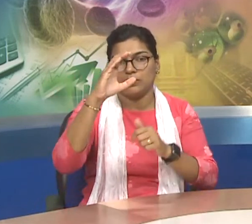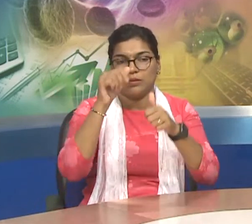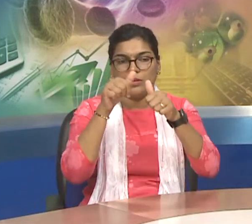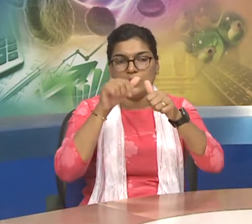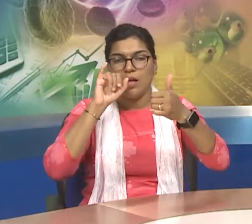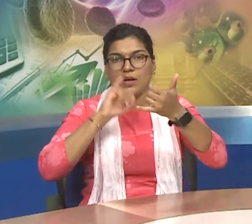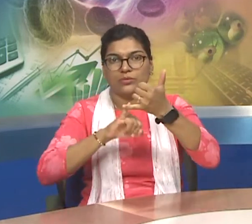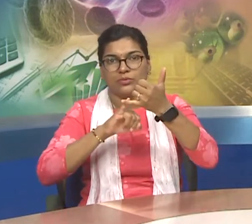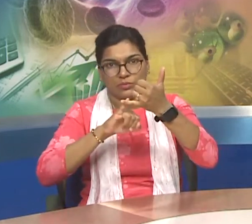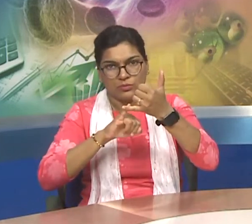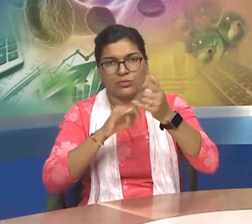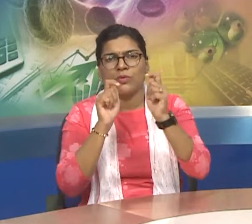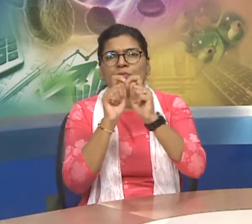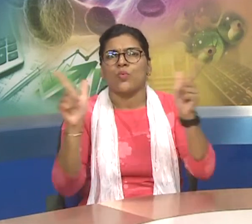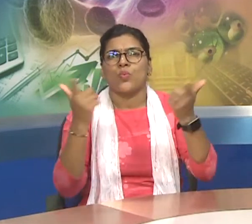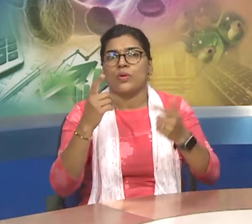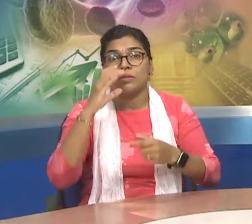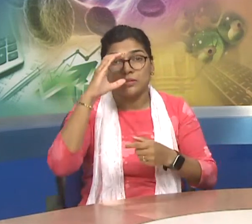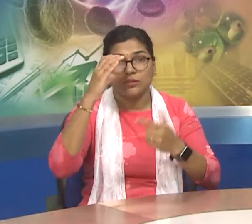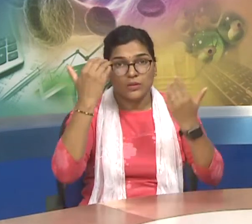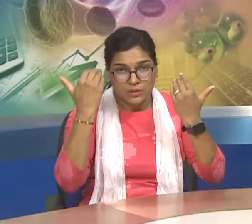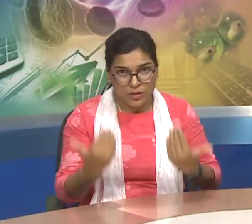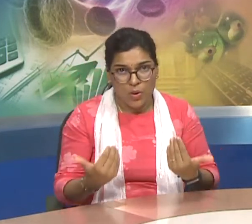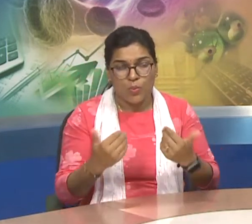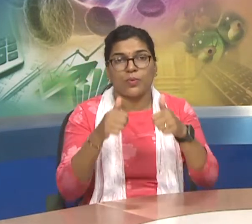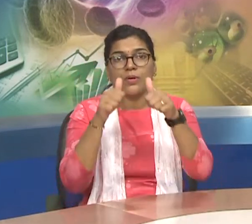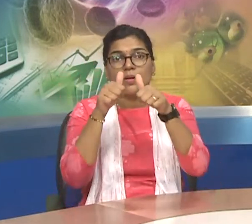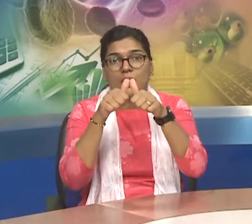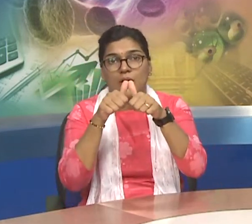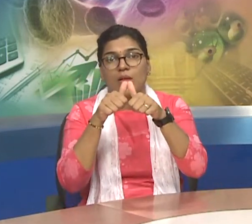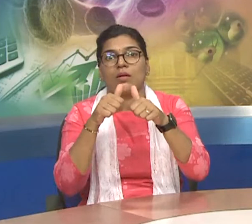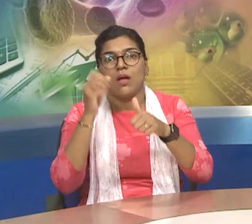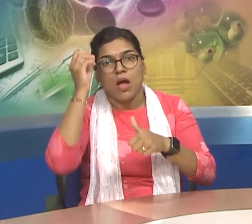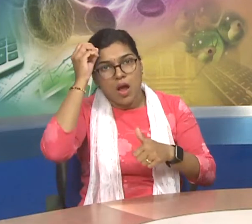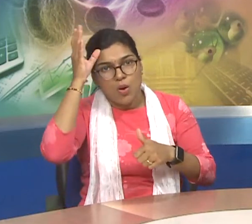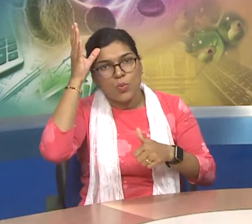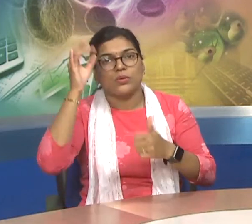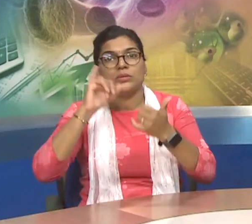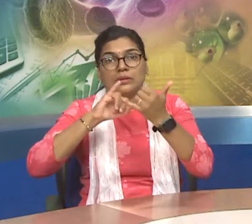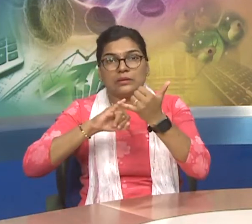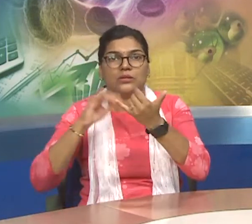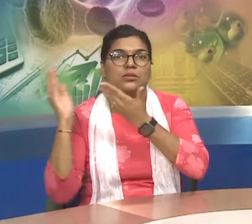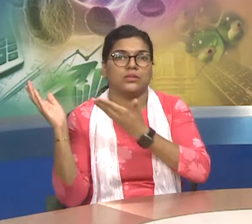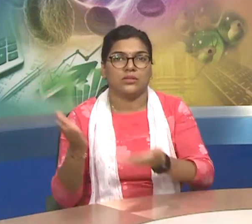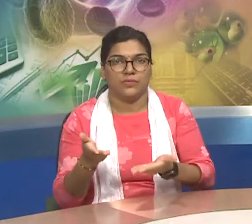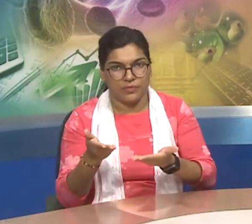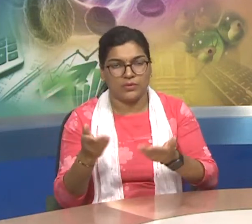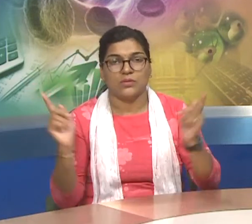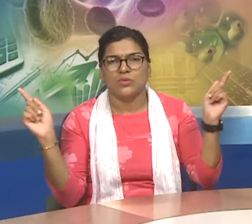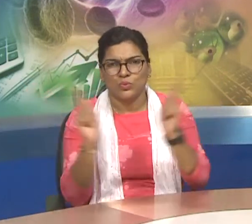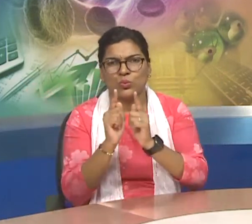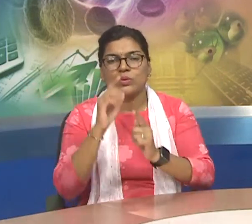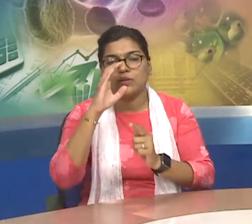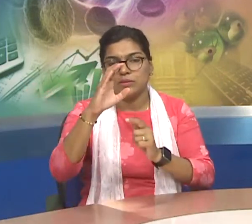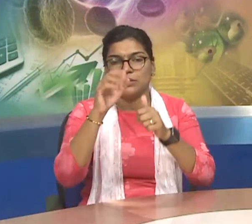current awareness services, which we call as CAS, CAS,